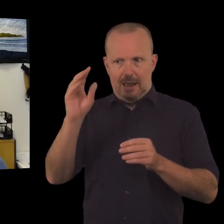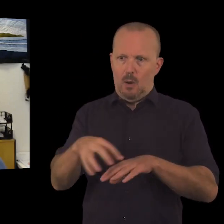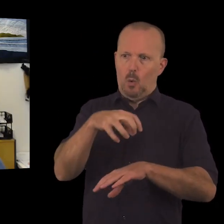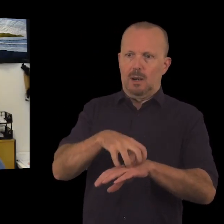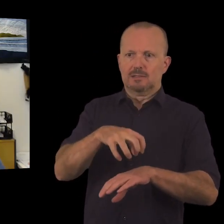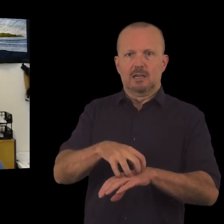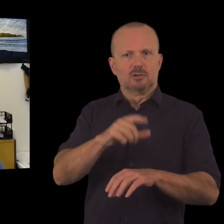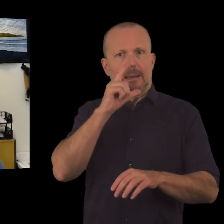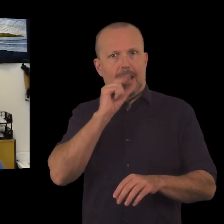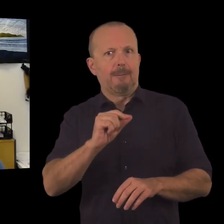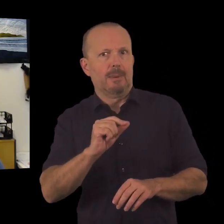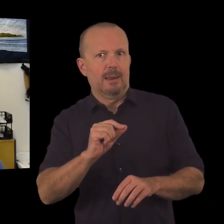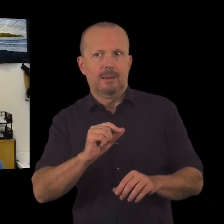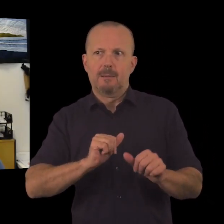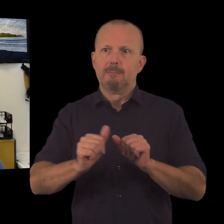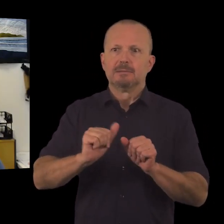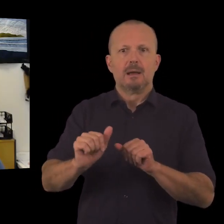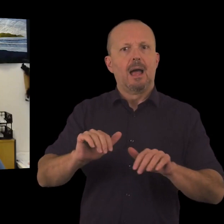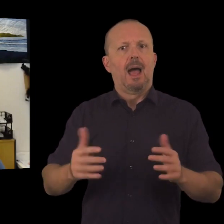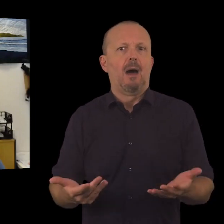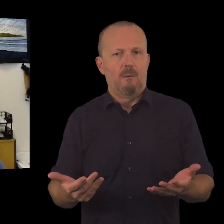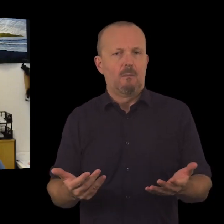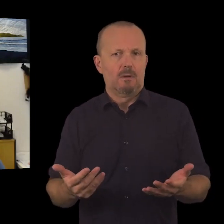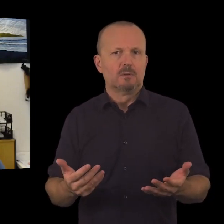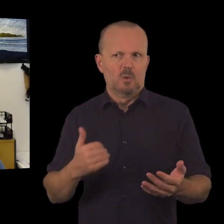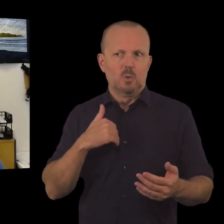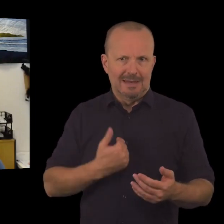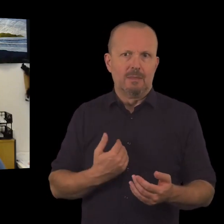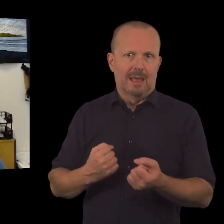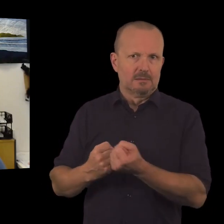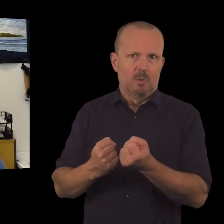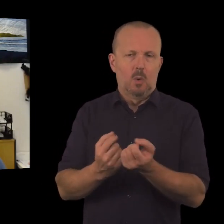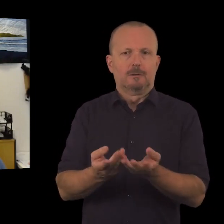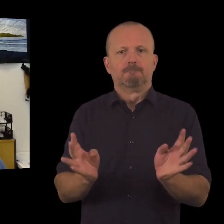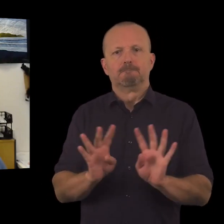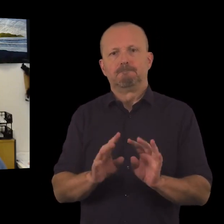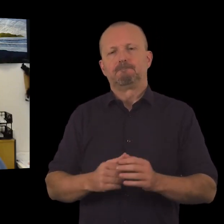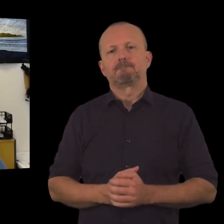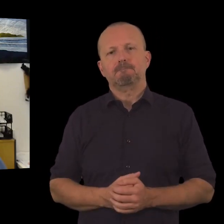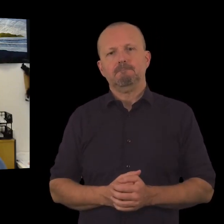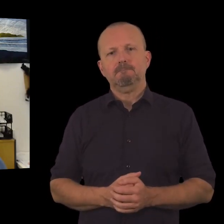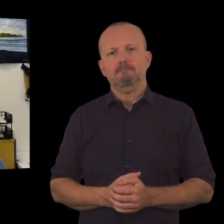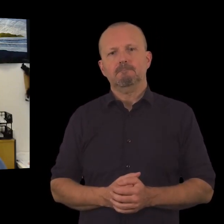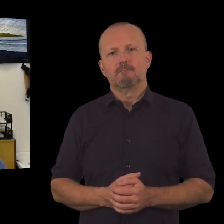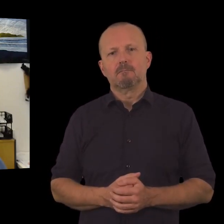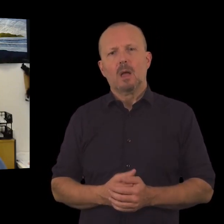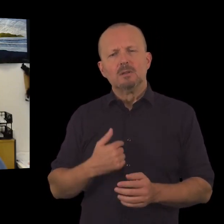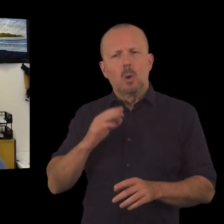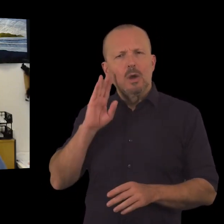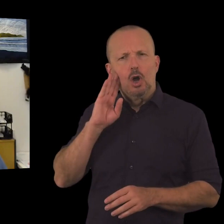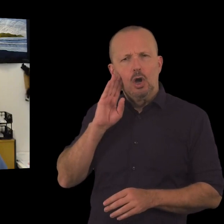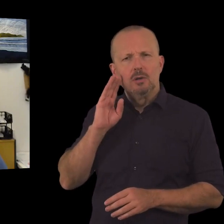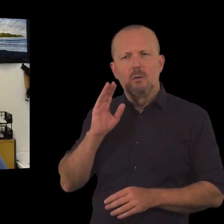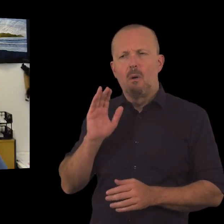organisations and life in Aotearoa can be like in the future. And James talked about it, and I'll reiterate that we